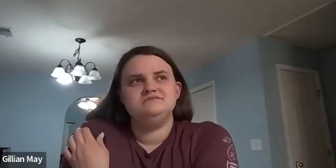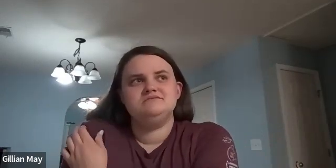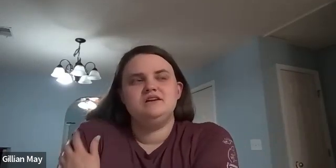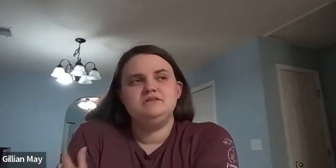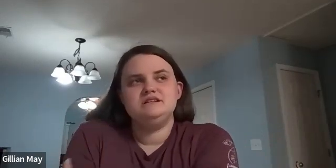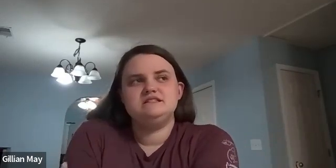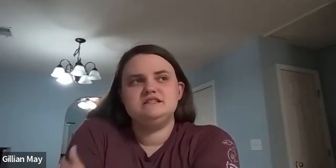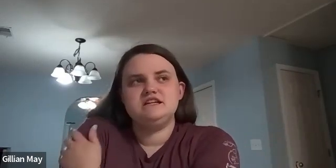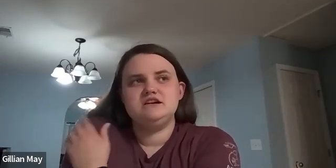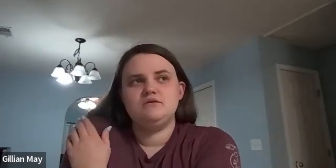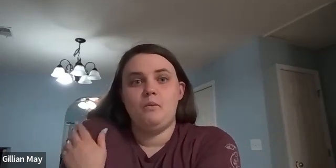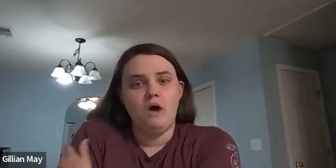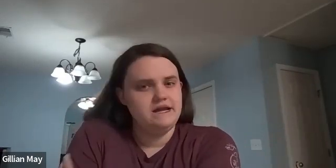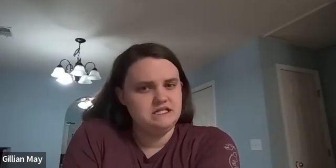I don't really see white,